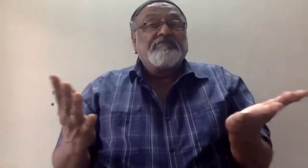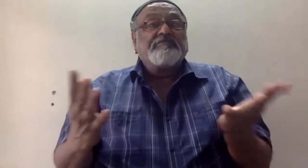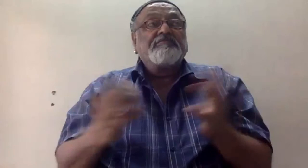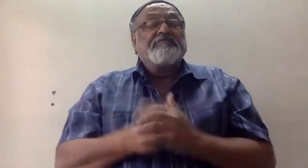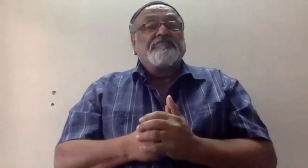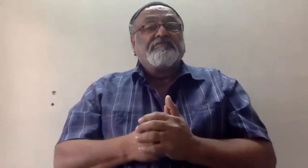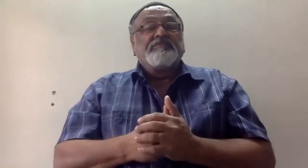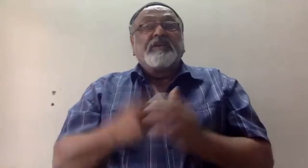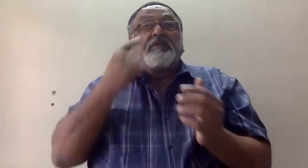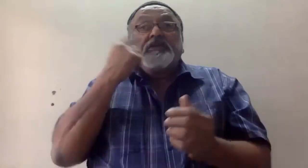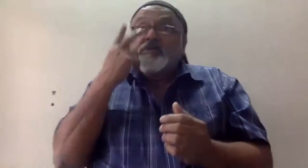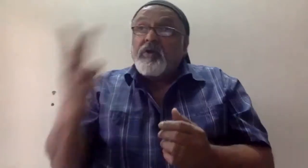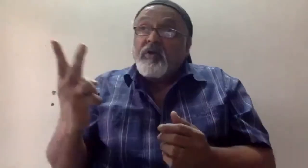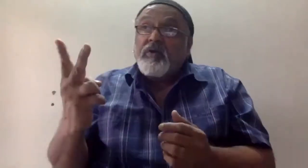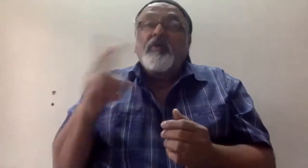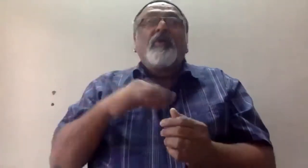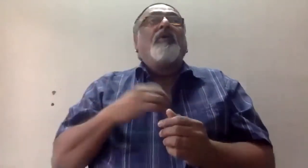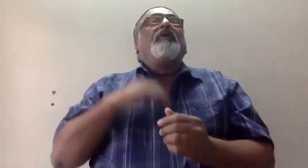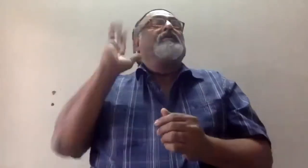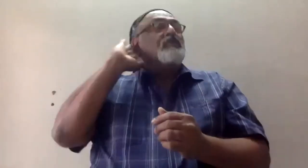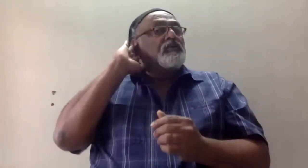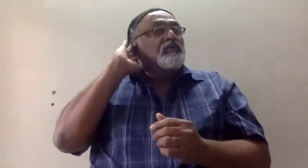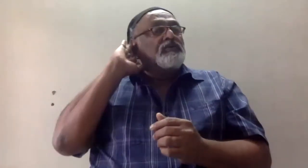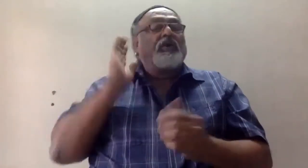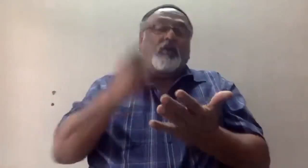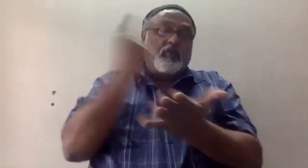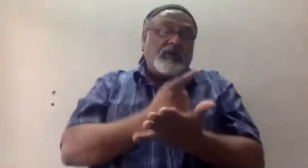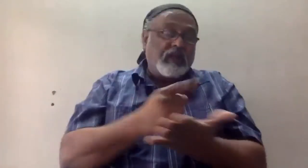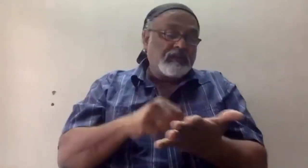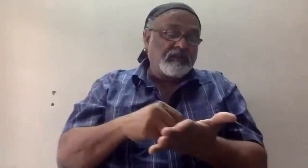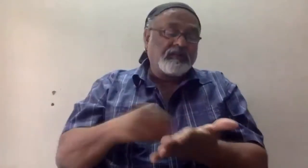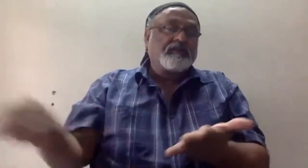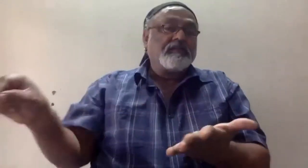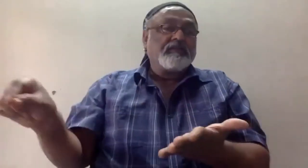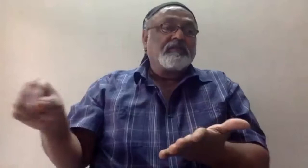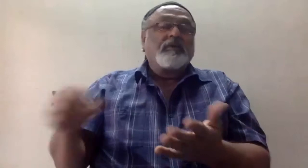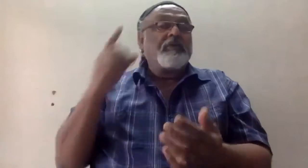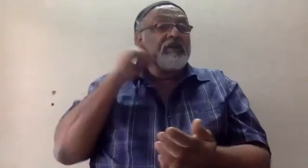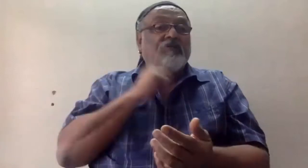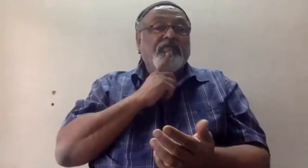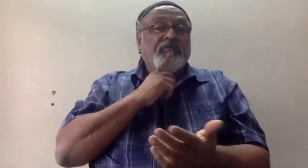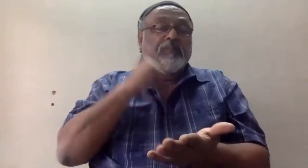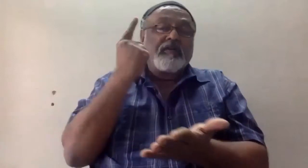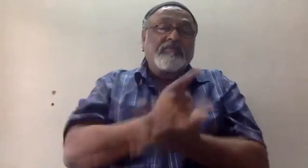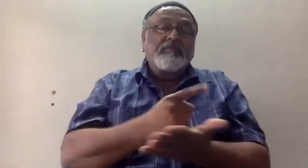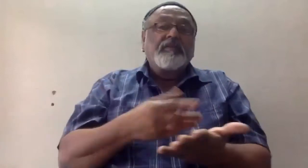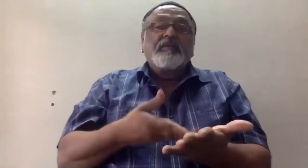deed of say somebody's will, and a person with hearing impairment or a person who's deaf has signed as a